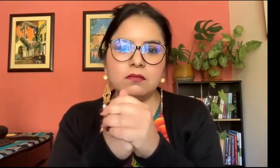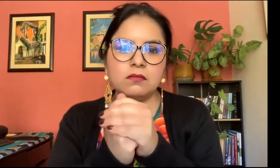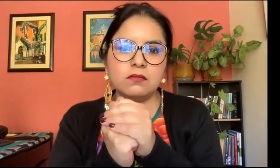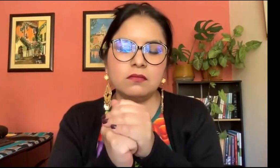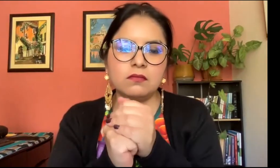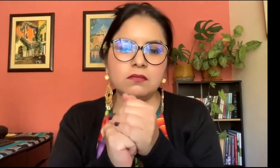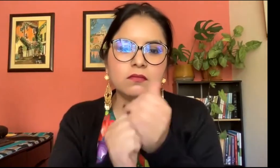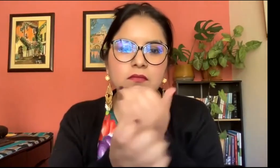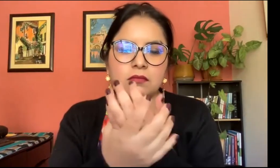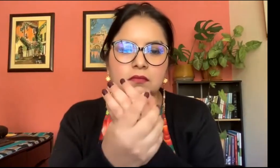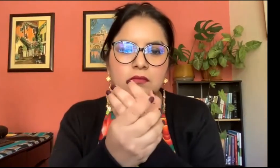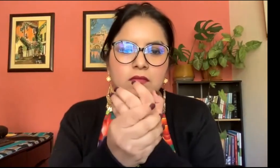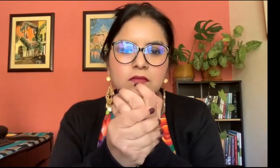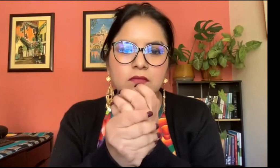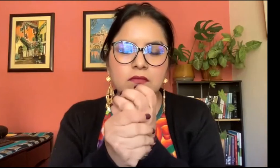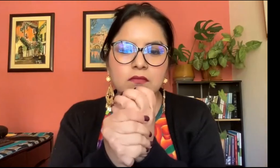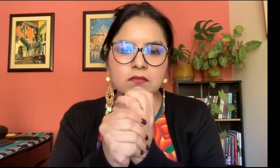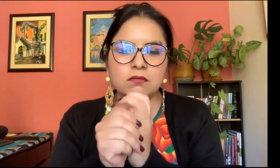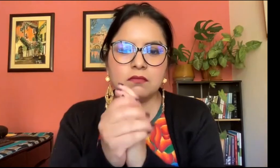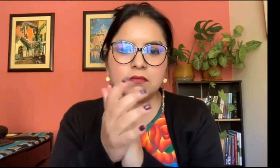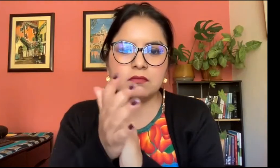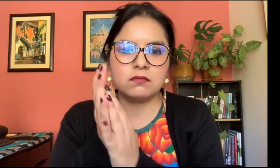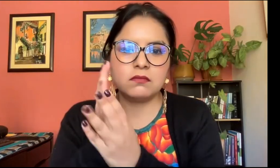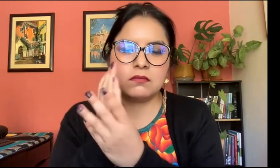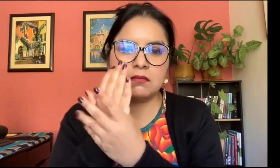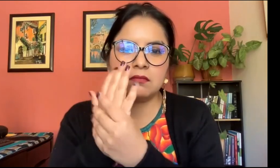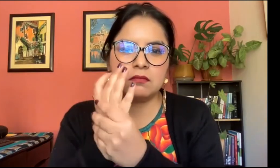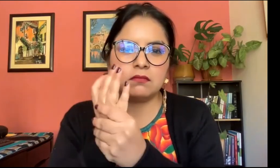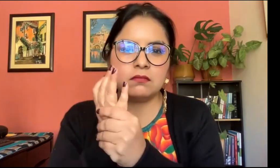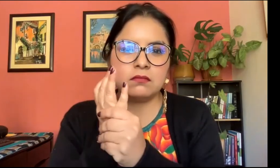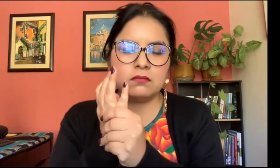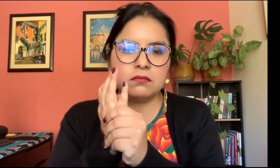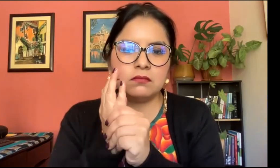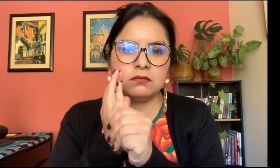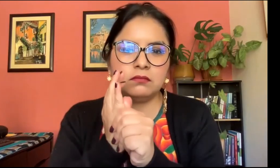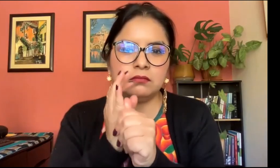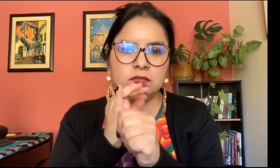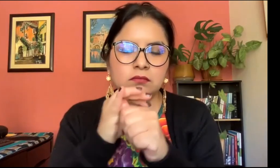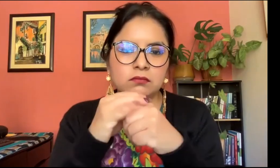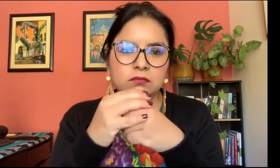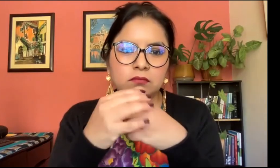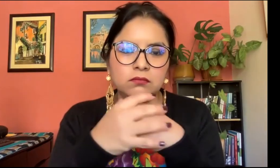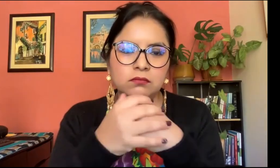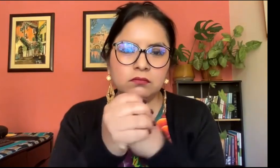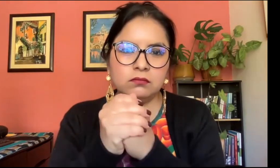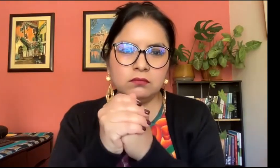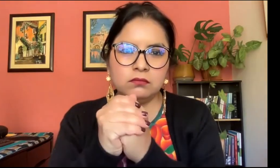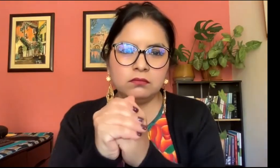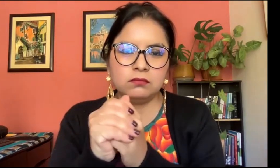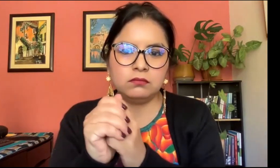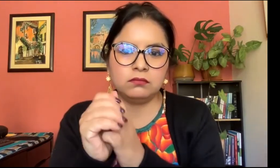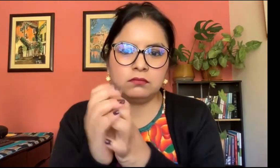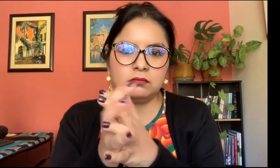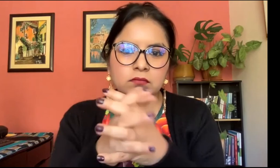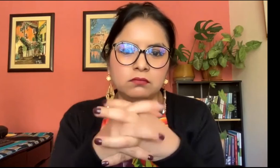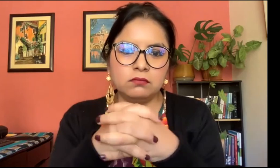lead to some policies. Sometimes policies are not only sustainable because they're not well developed,